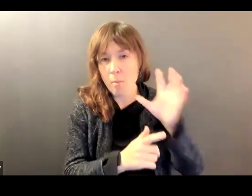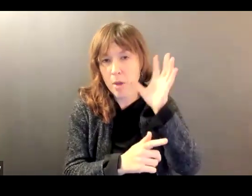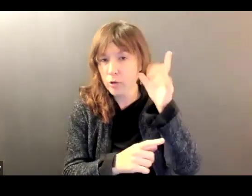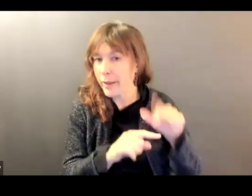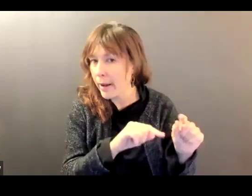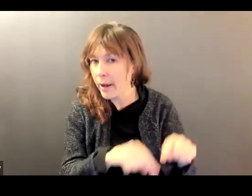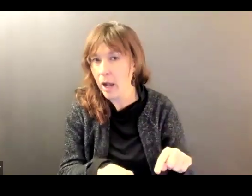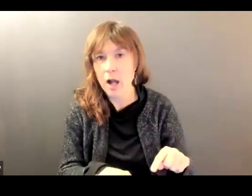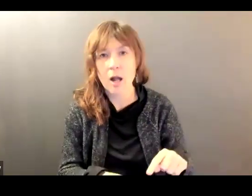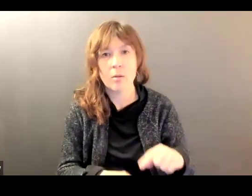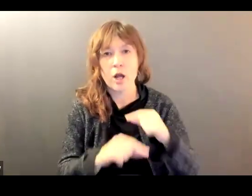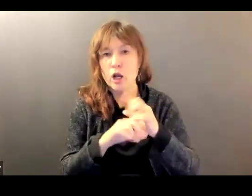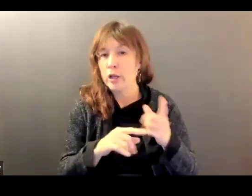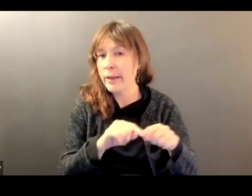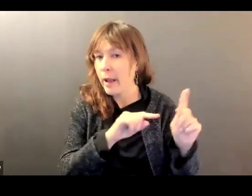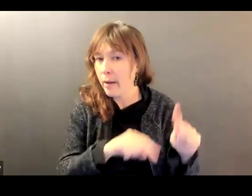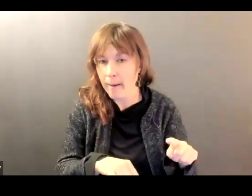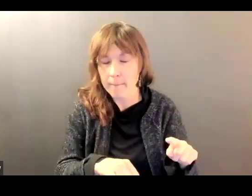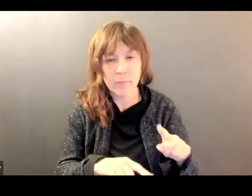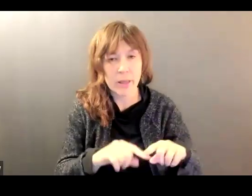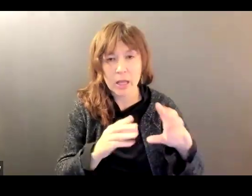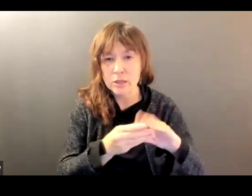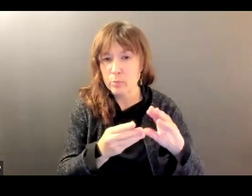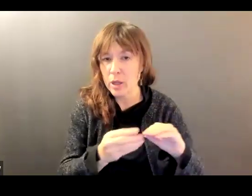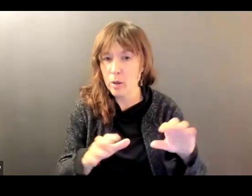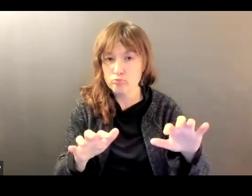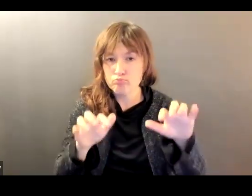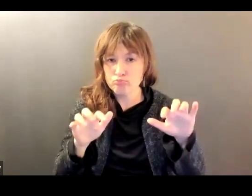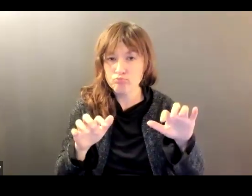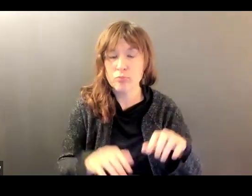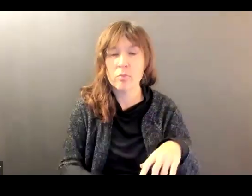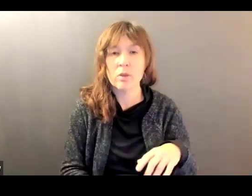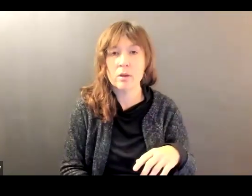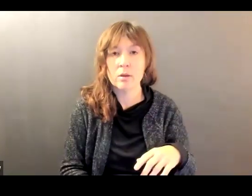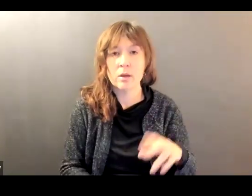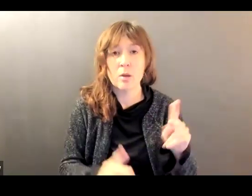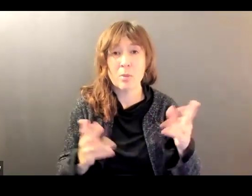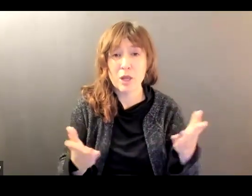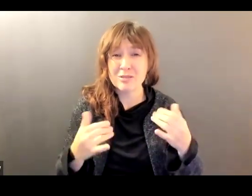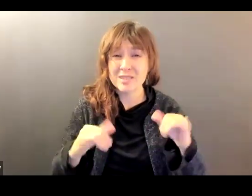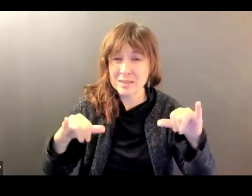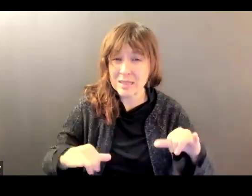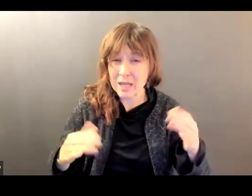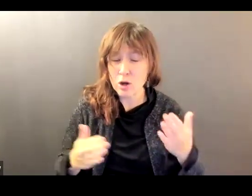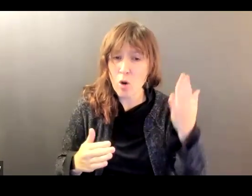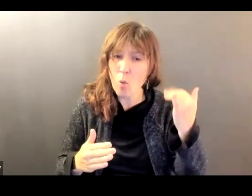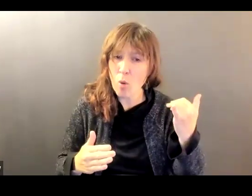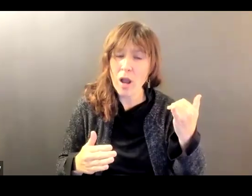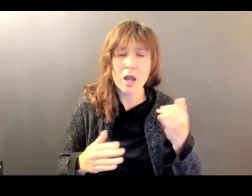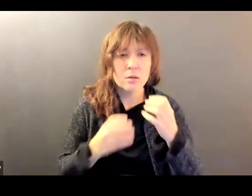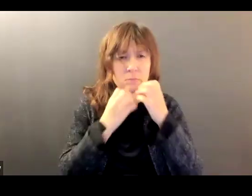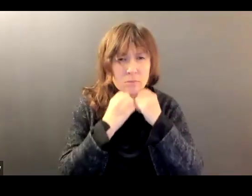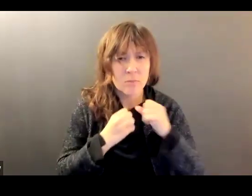that aren't able to speak tonight. We're here, everyone that's still lingering here, we're all here because we care about the